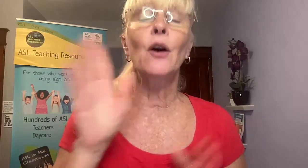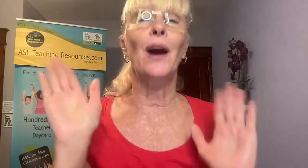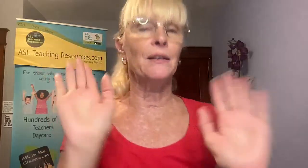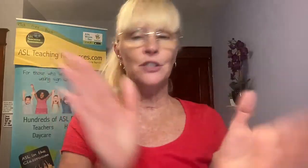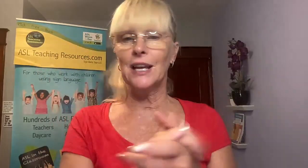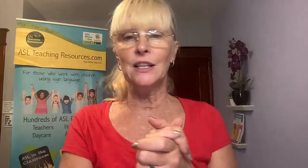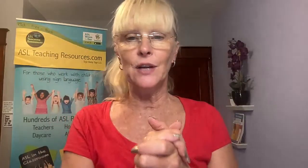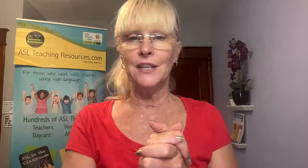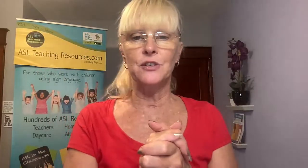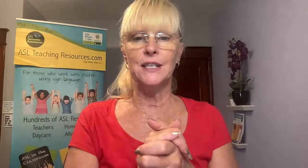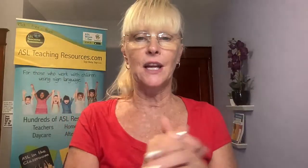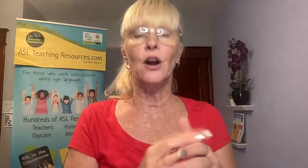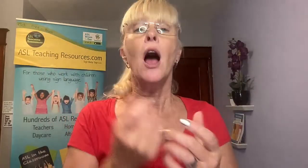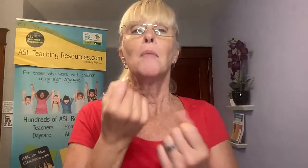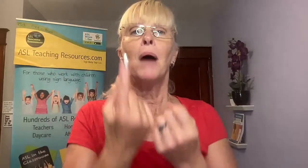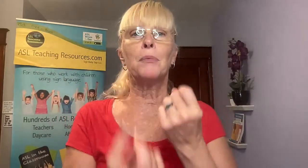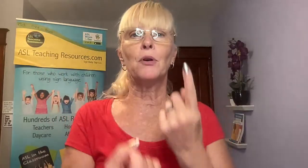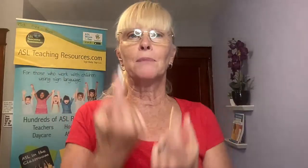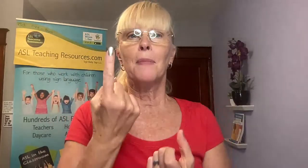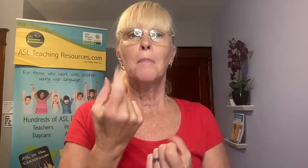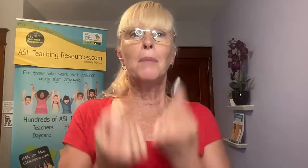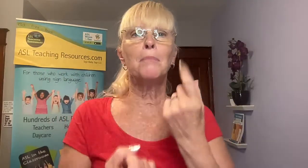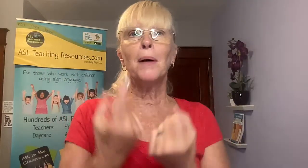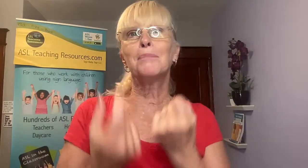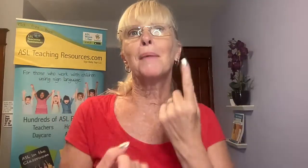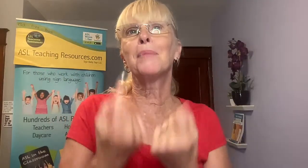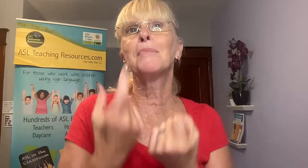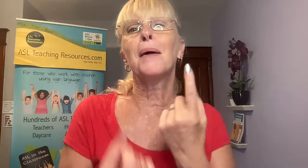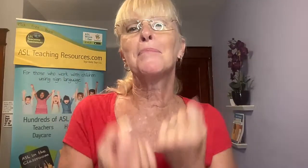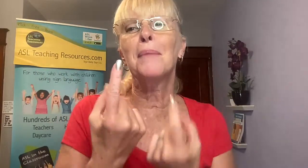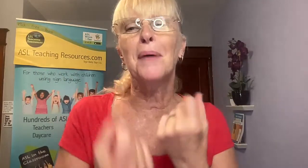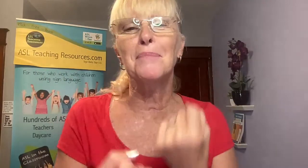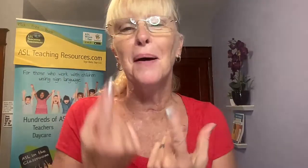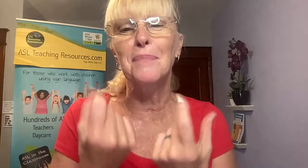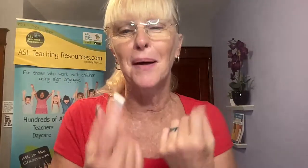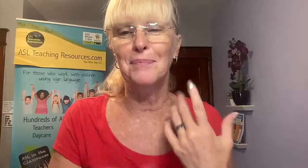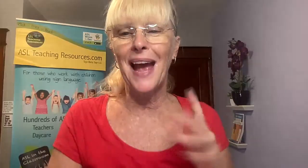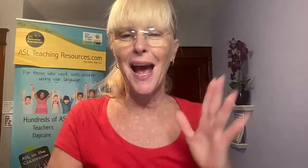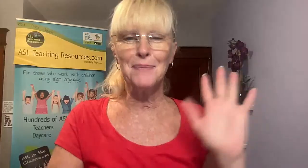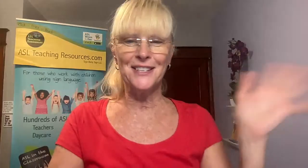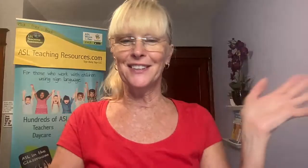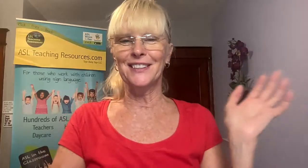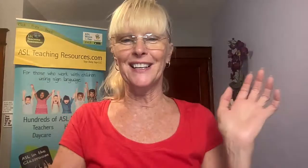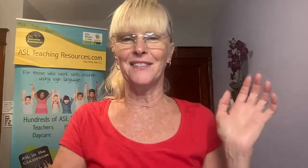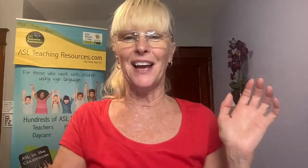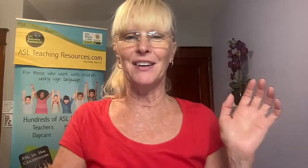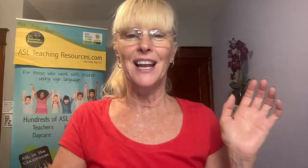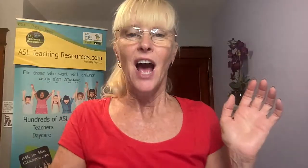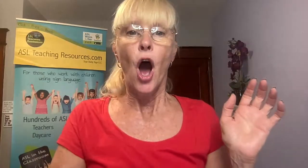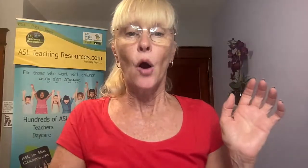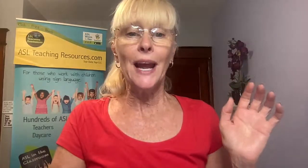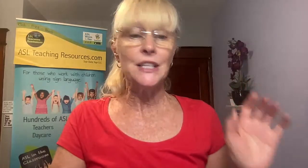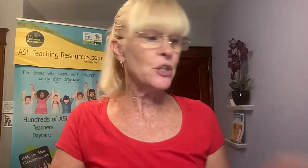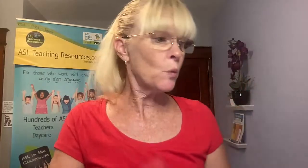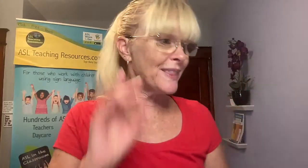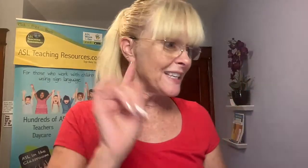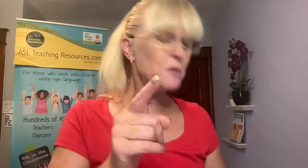right, just a little extras in there. Popcorn, pop, pop, pop, pop, pop, pop, pop, pop, pop. Absolutely love that one. Okay, so with this one